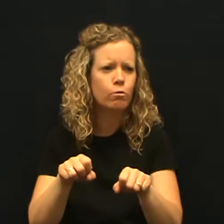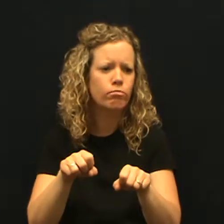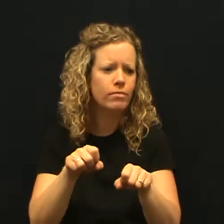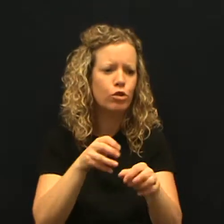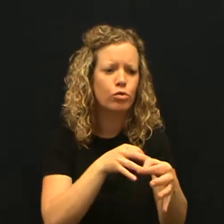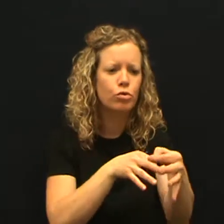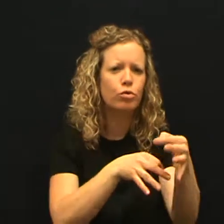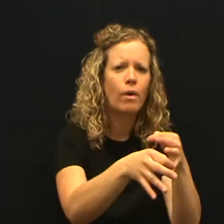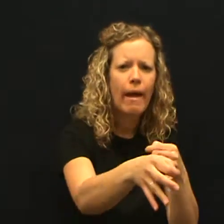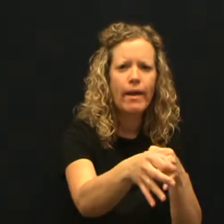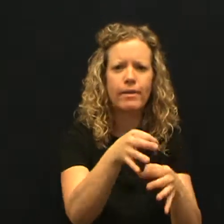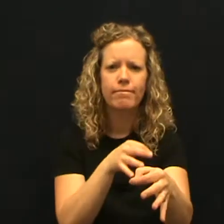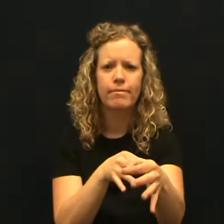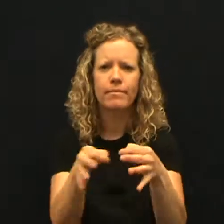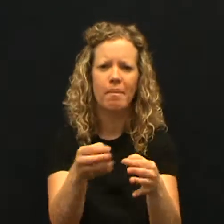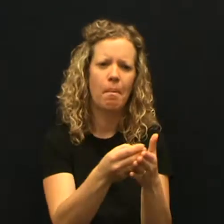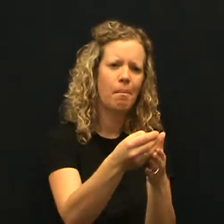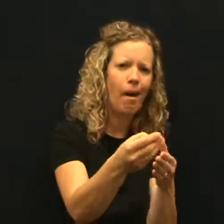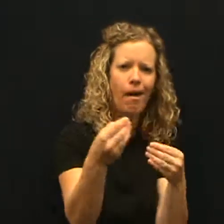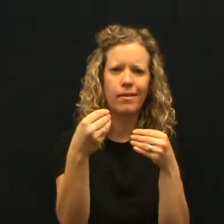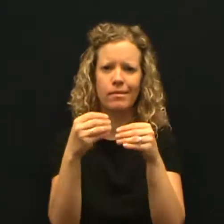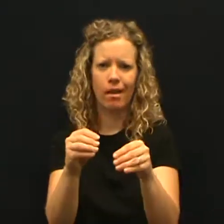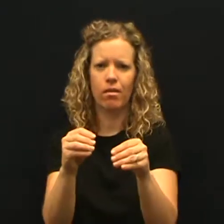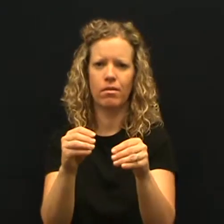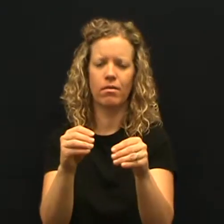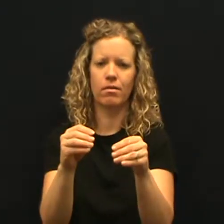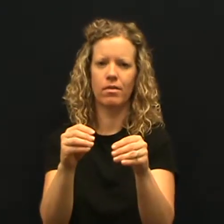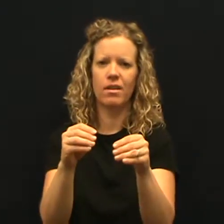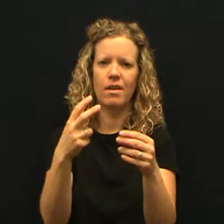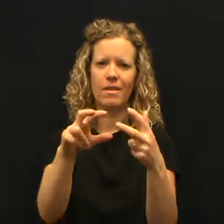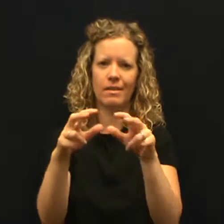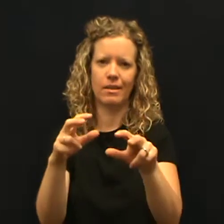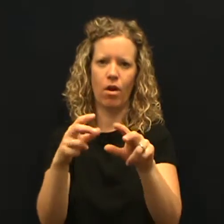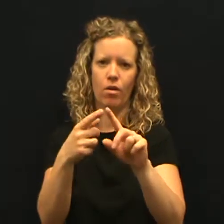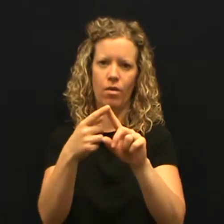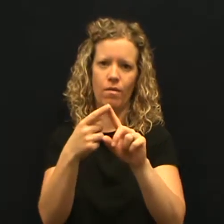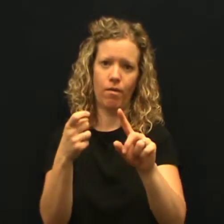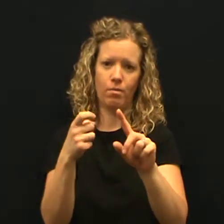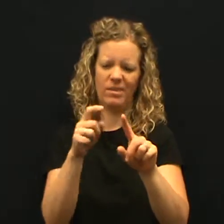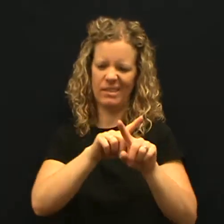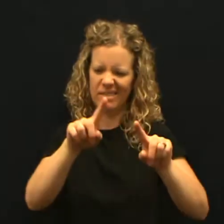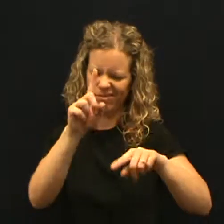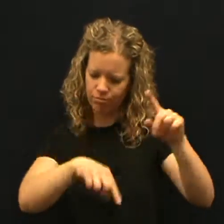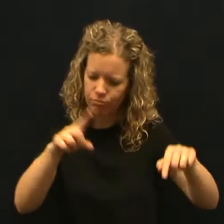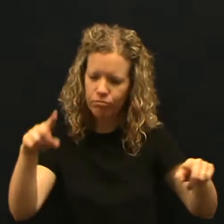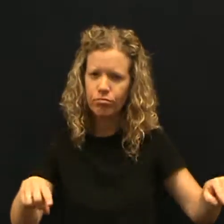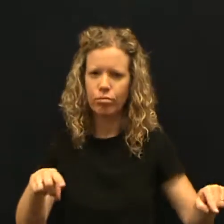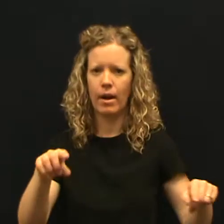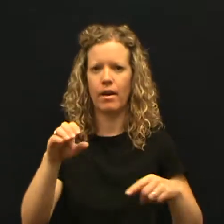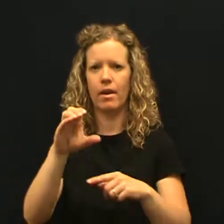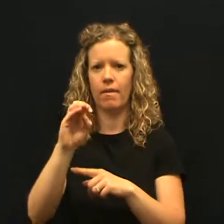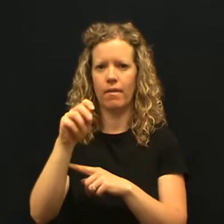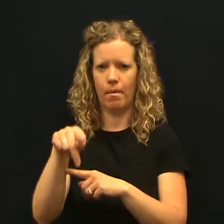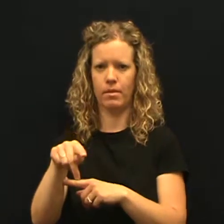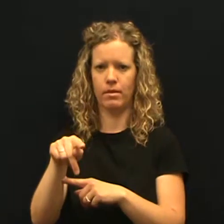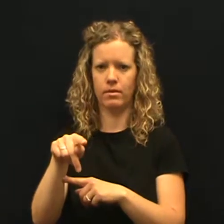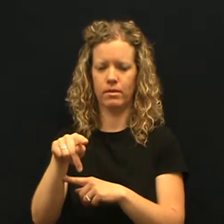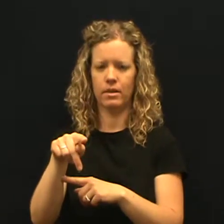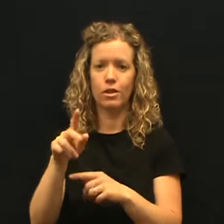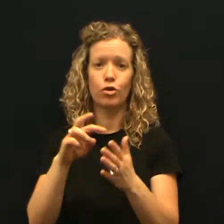stock in companies. And what that does is it helps create this secondary market for